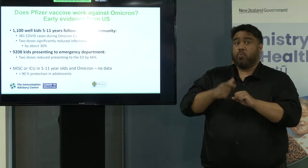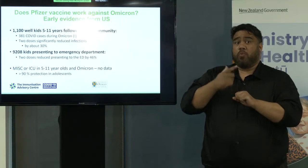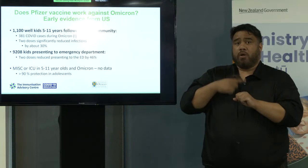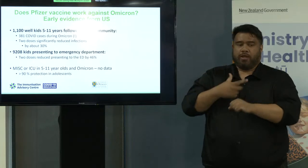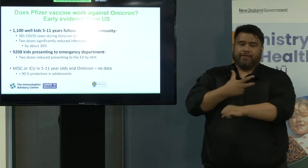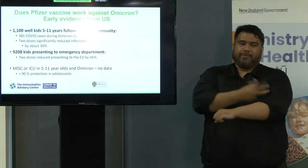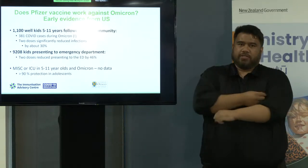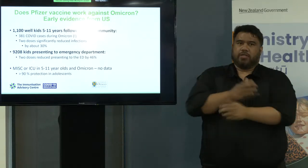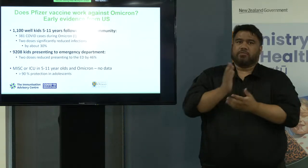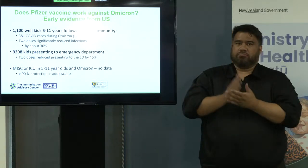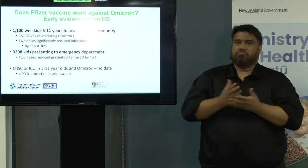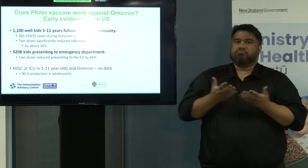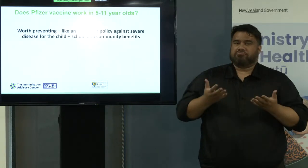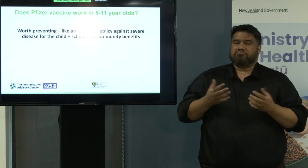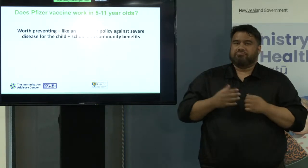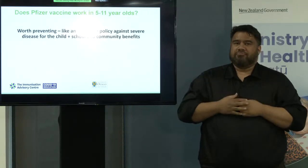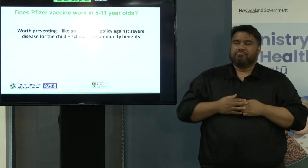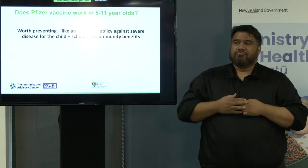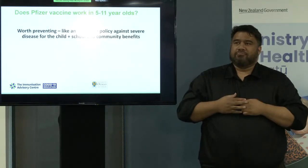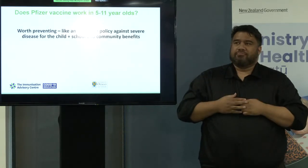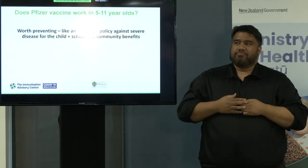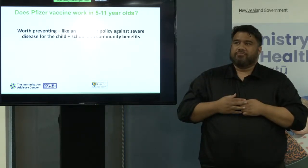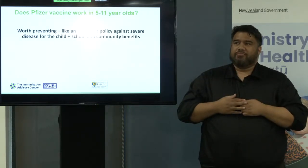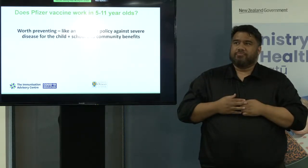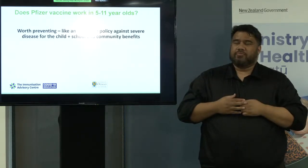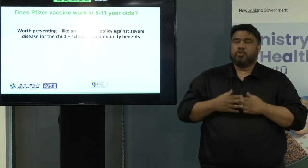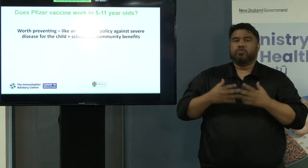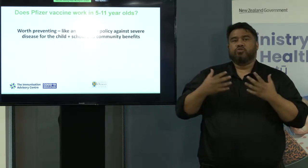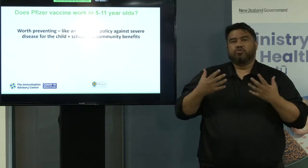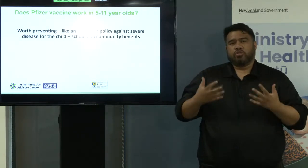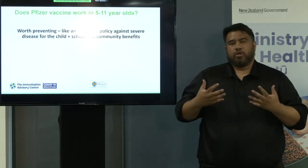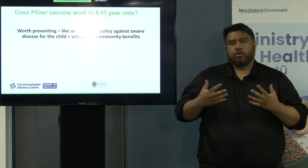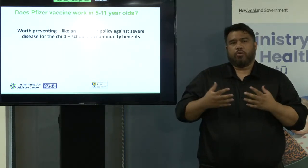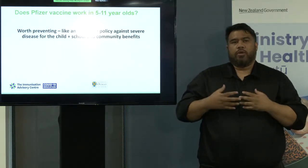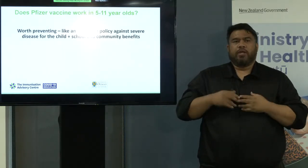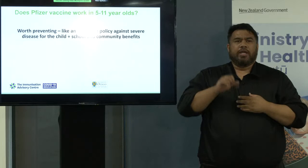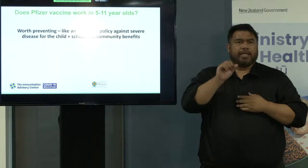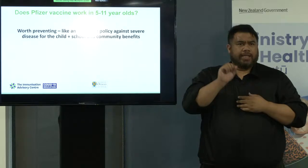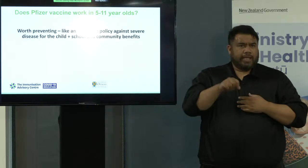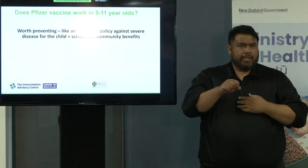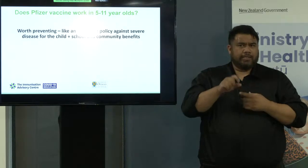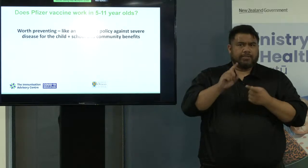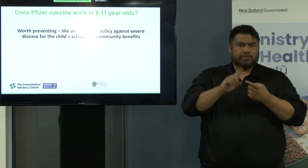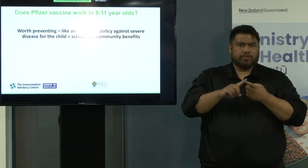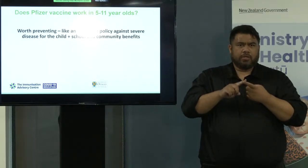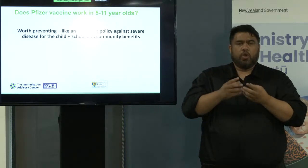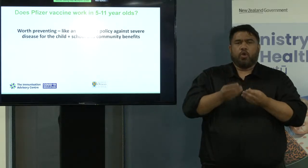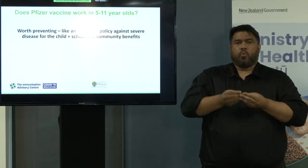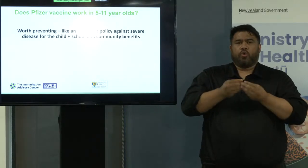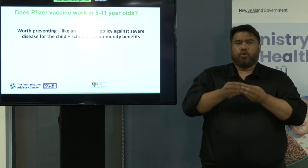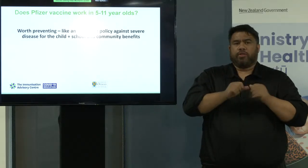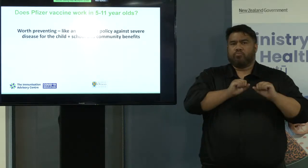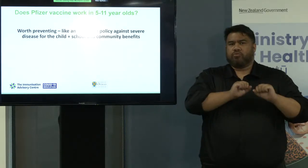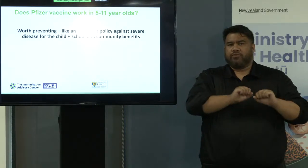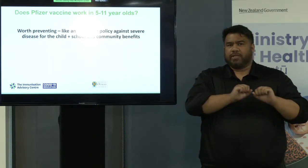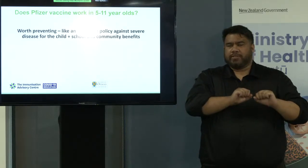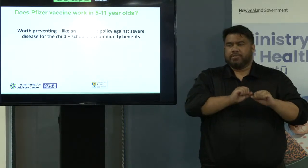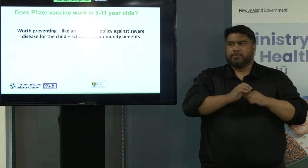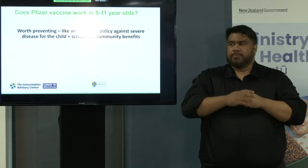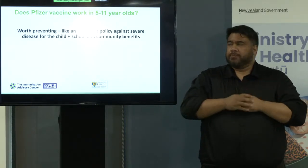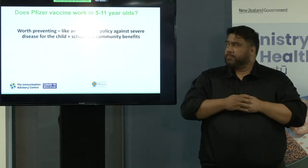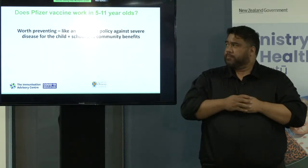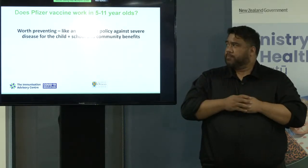by vaccination. So in summary, yes, it's worth preventing. The complications